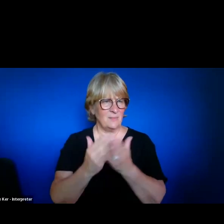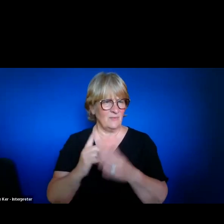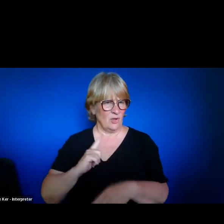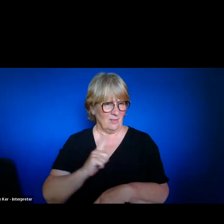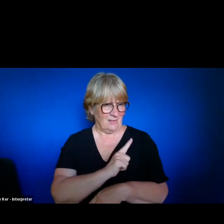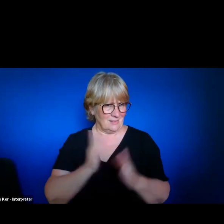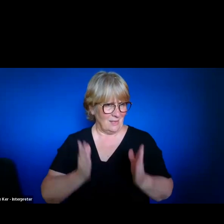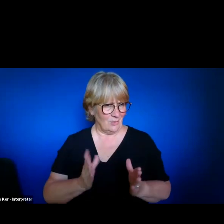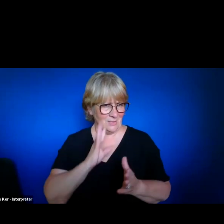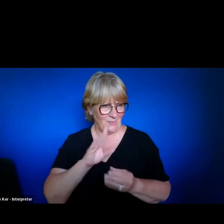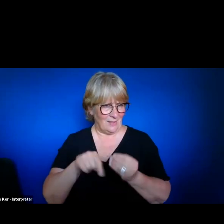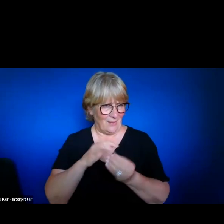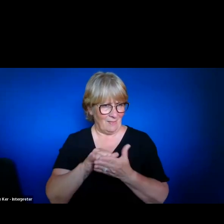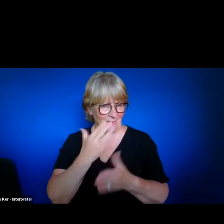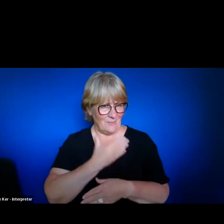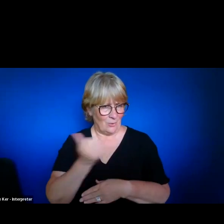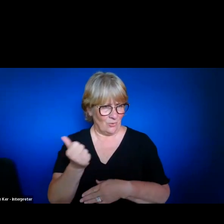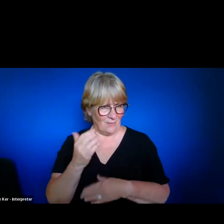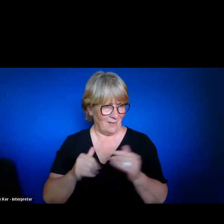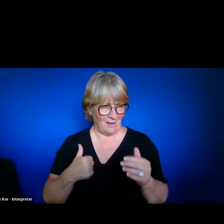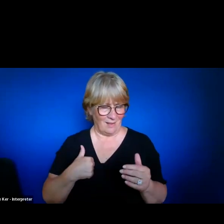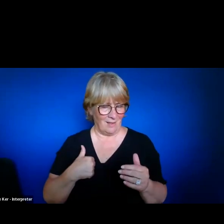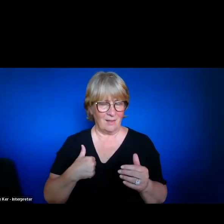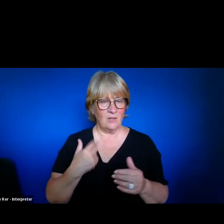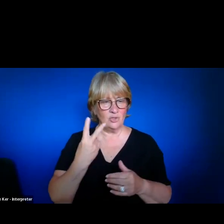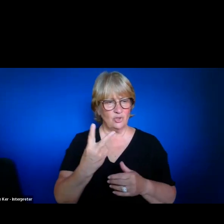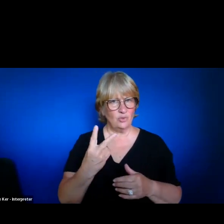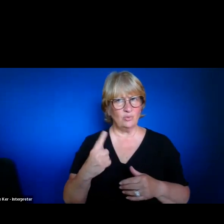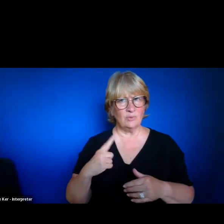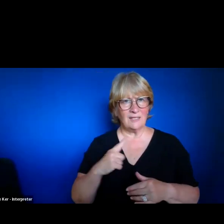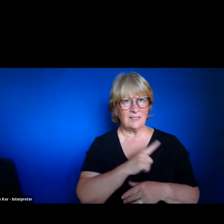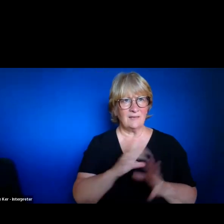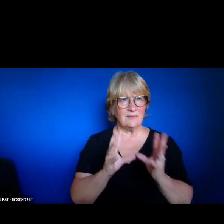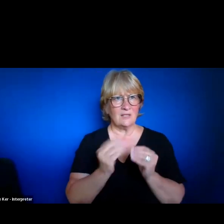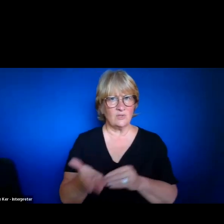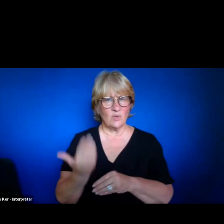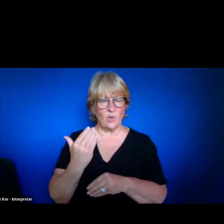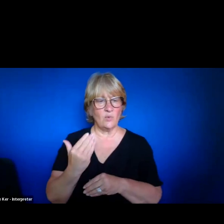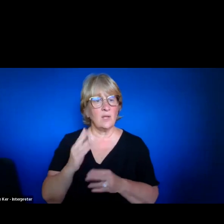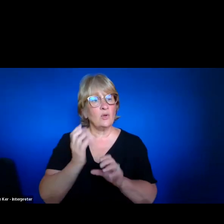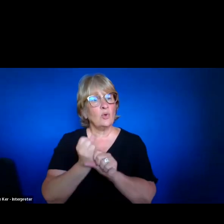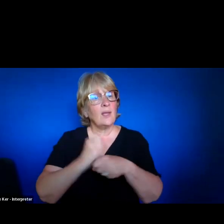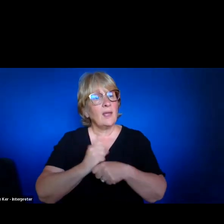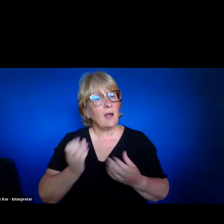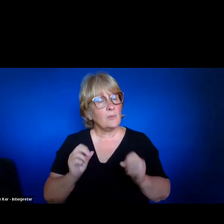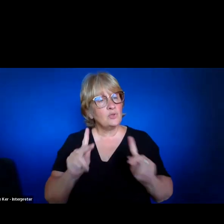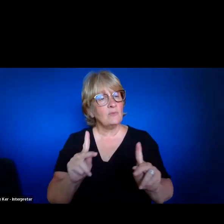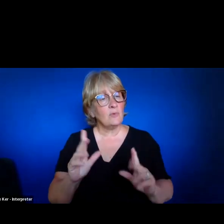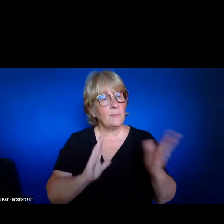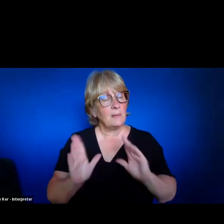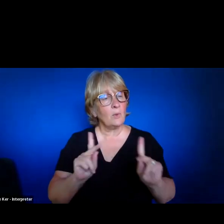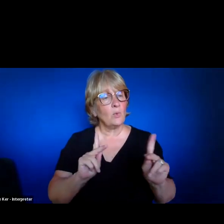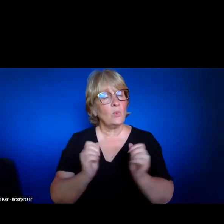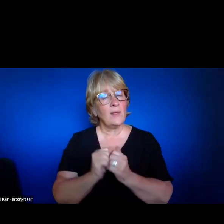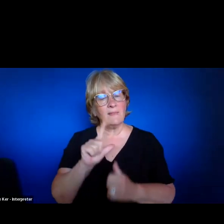probably speak to this better than I can, but there was a bill passed, I think, 2 legislative sessions ago that create an opportunity for people with lived experience who serve